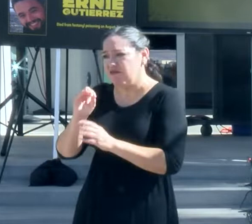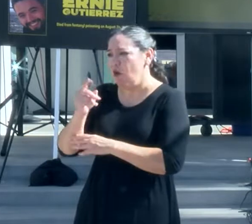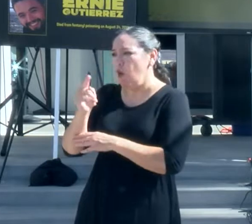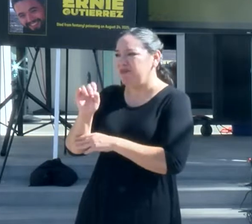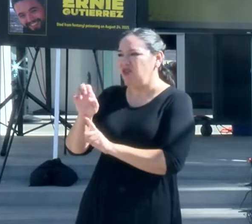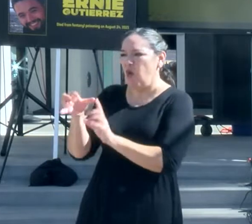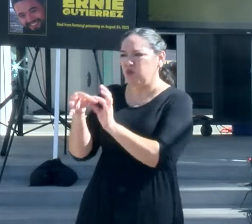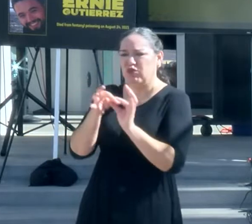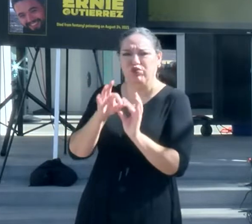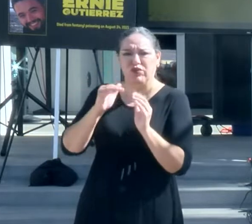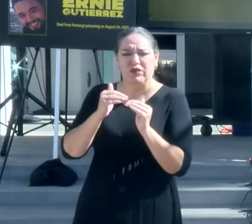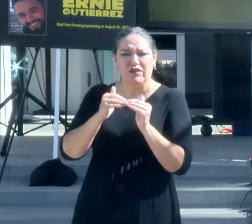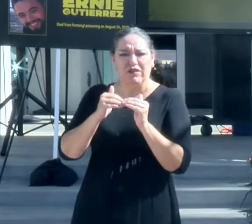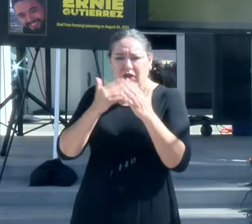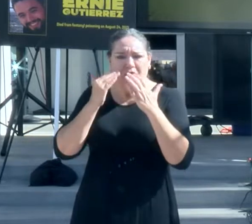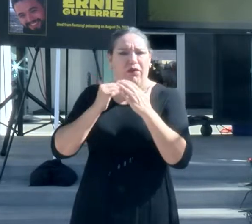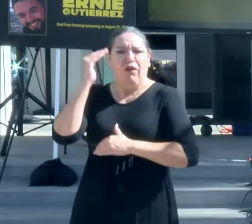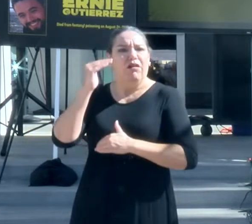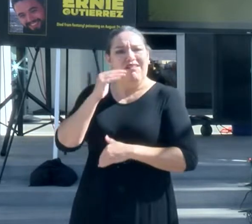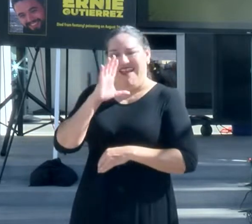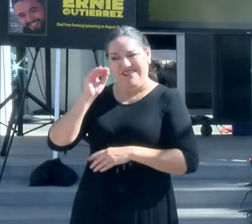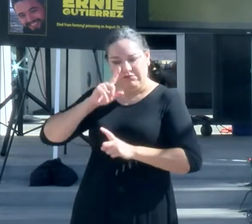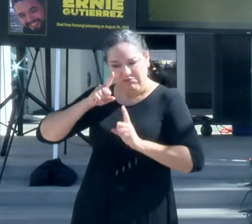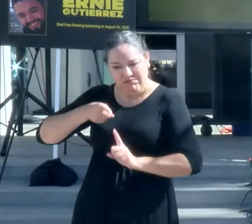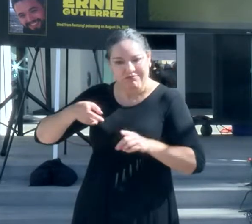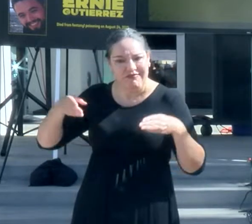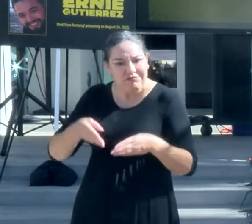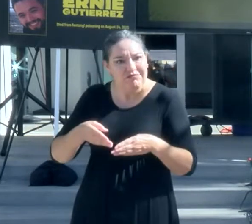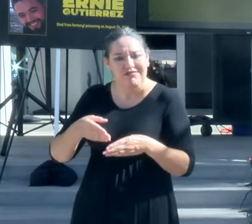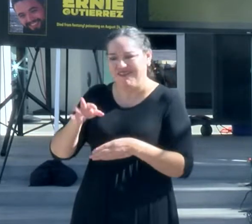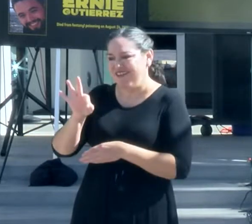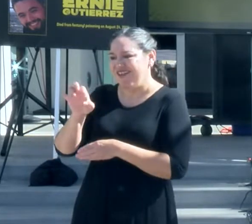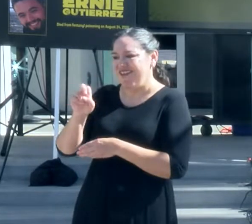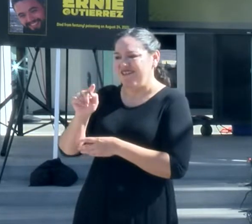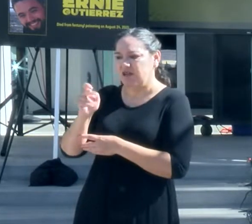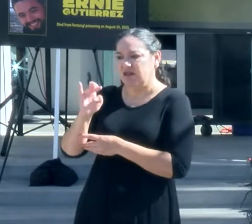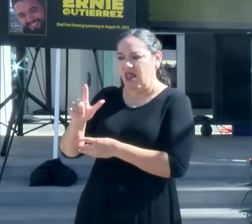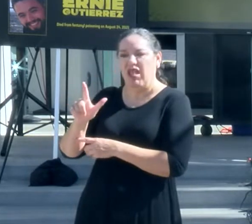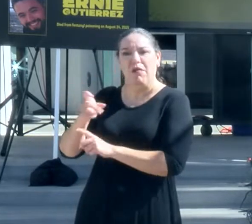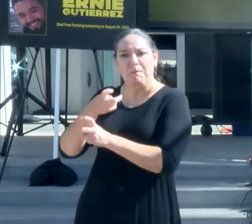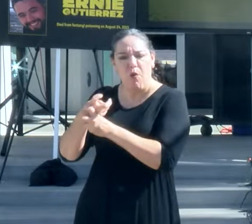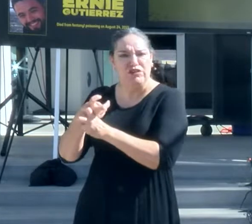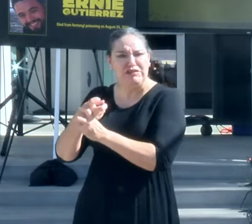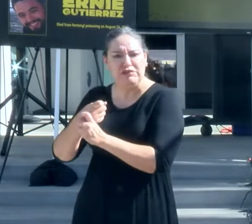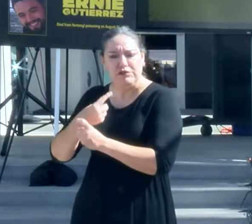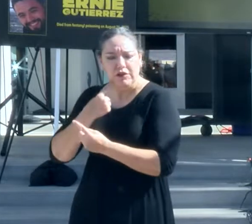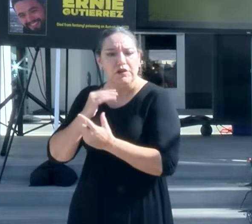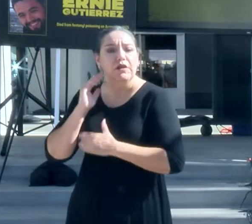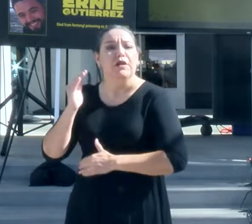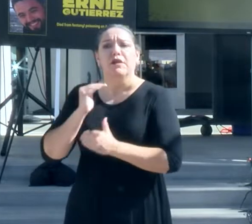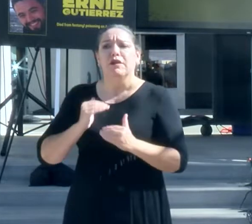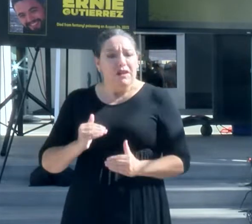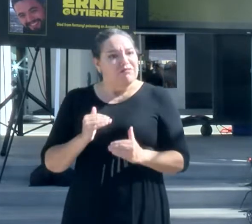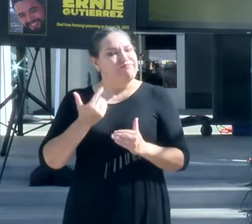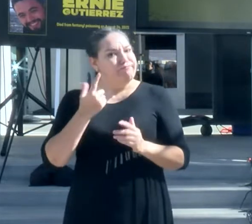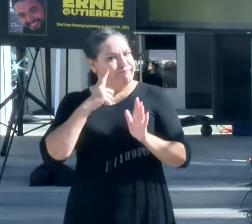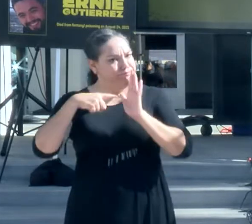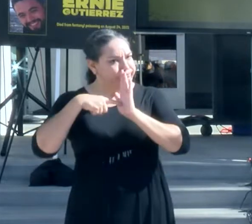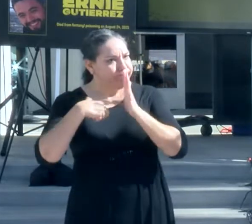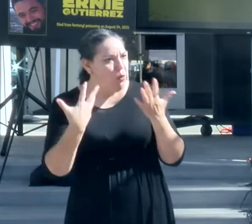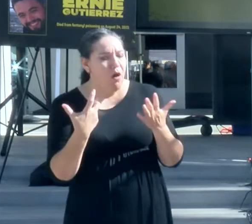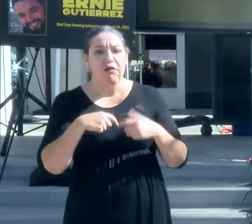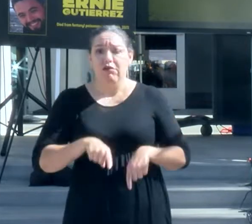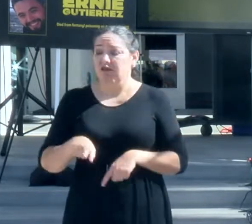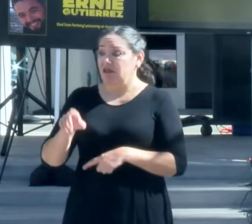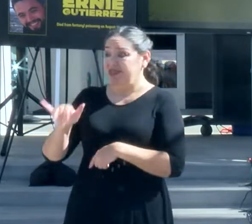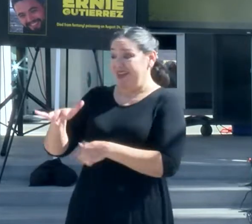and focusing on fentanyl-related overdoses, poisonings. For example, we can tell that from when